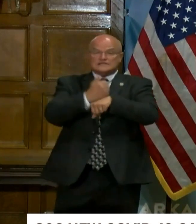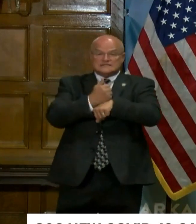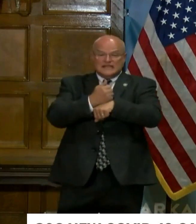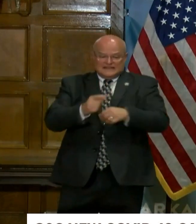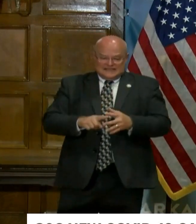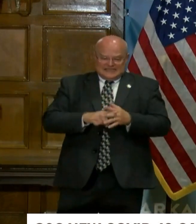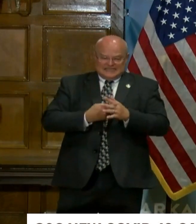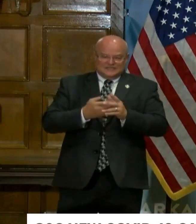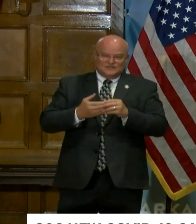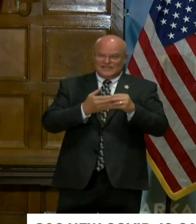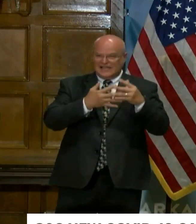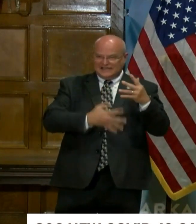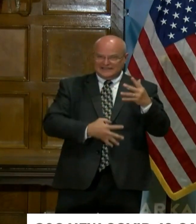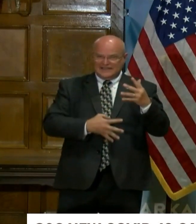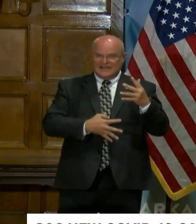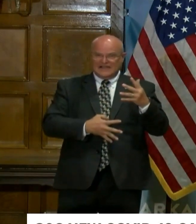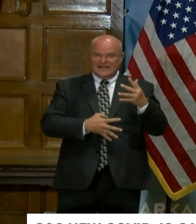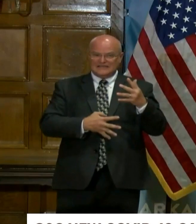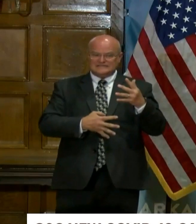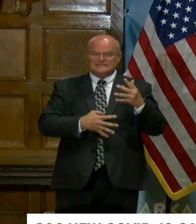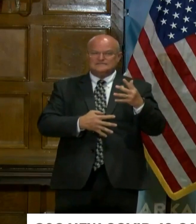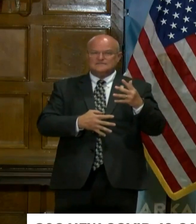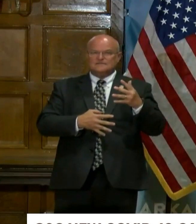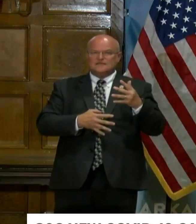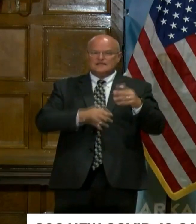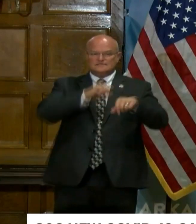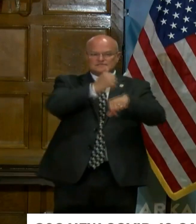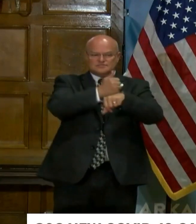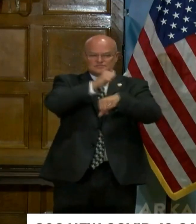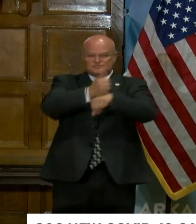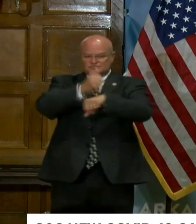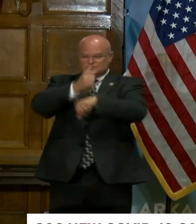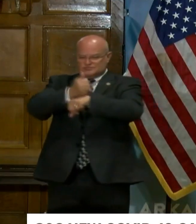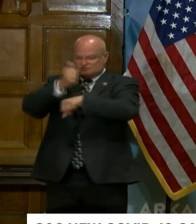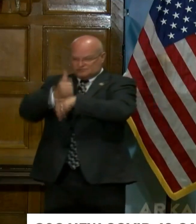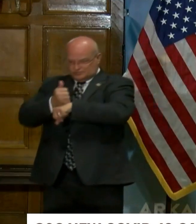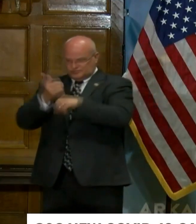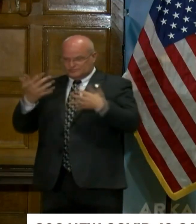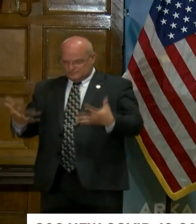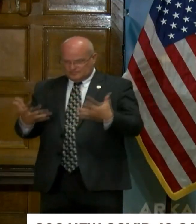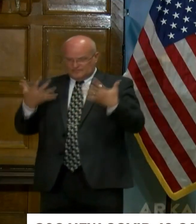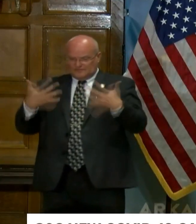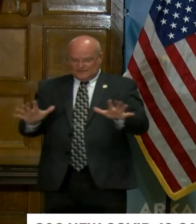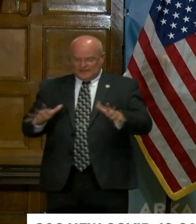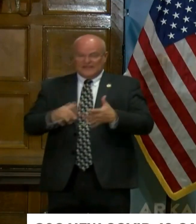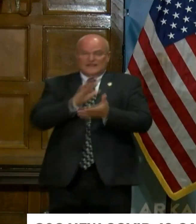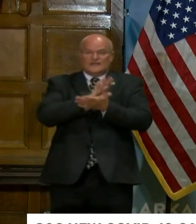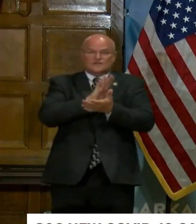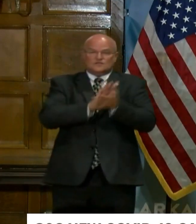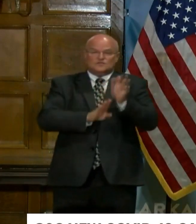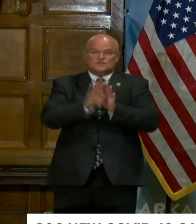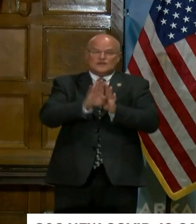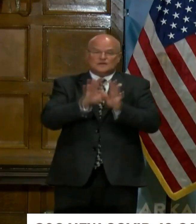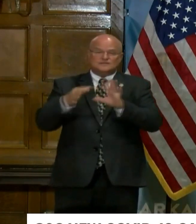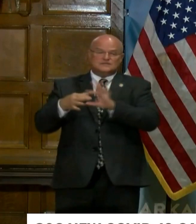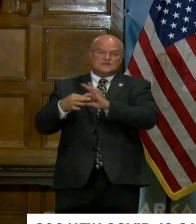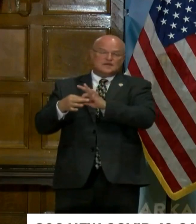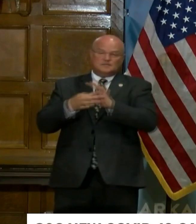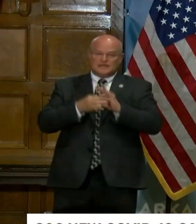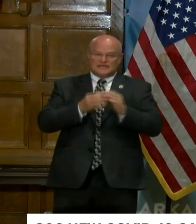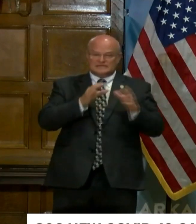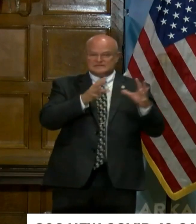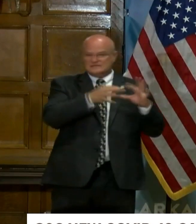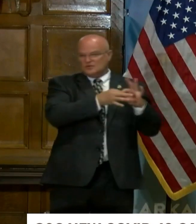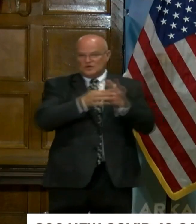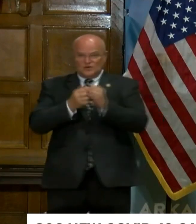initial guidelines and parameters, and the school develops their own plan consistent with that. And then what we